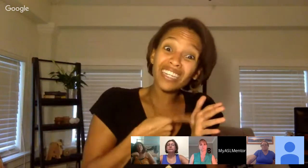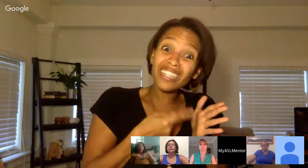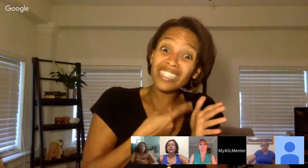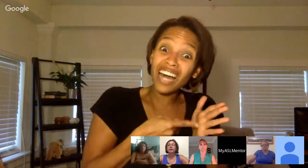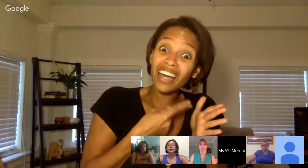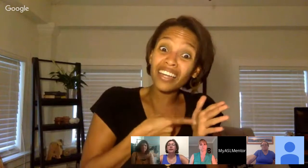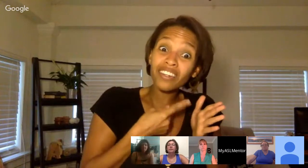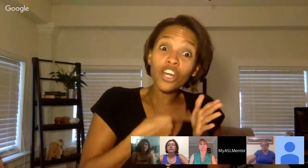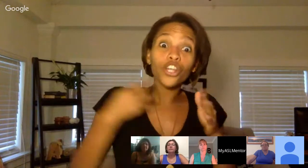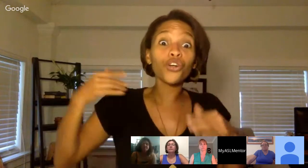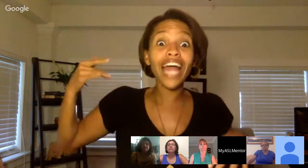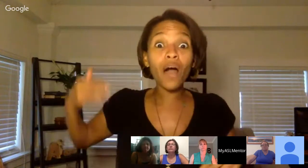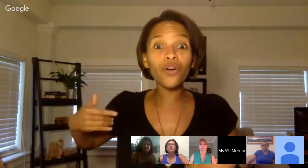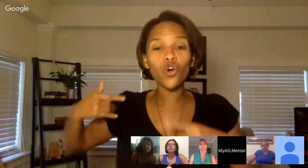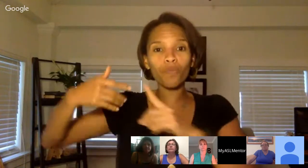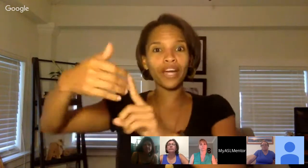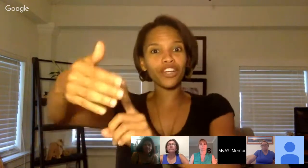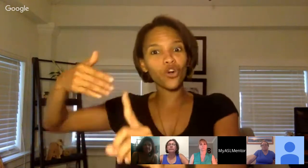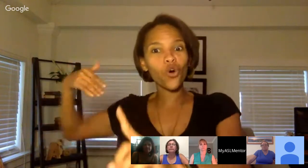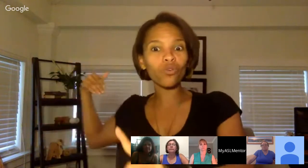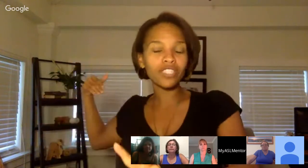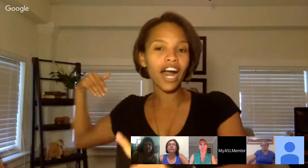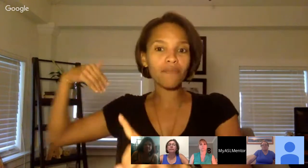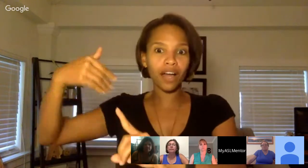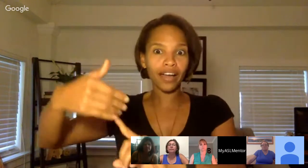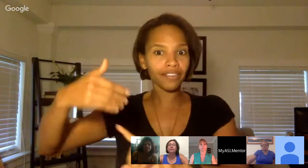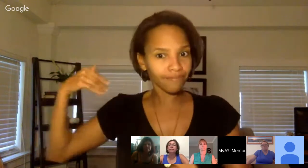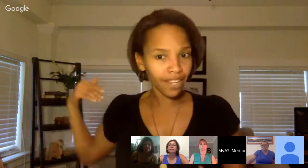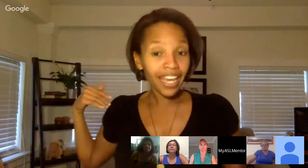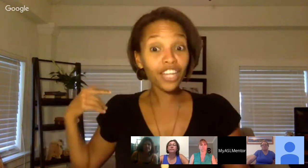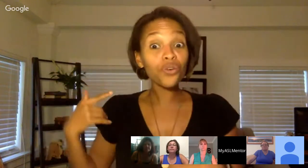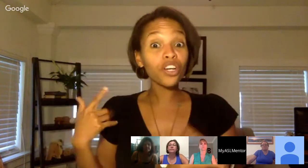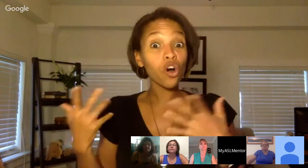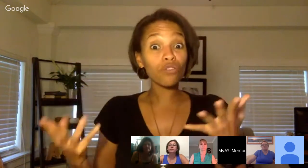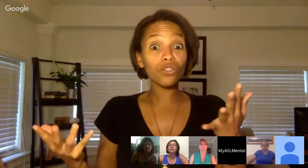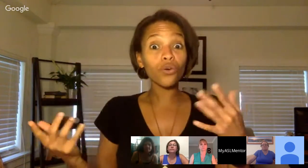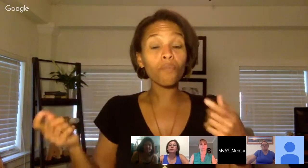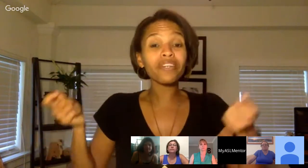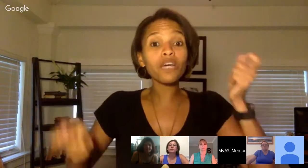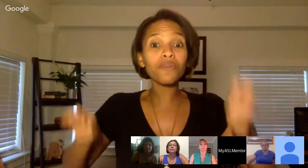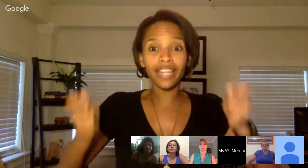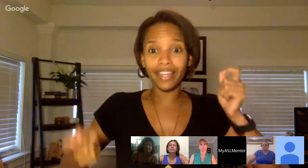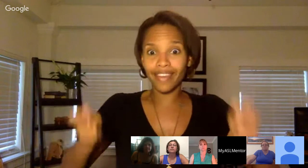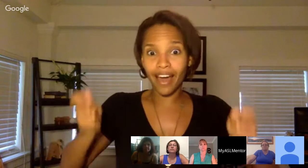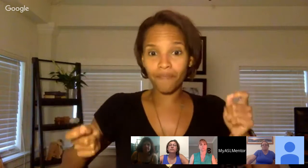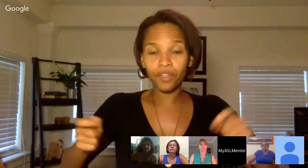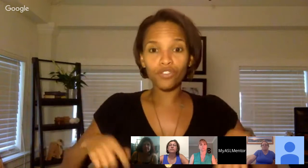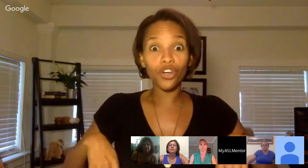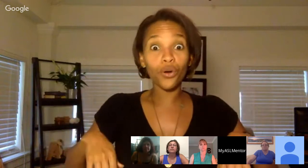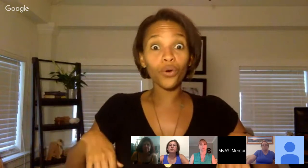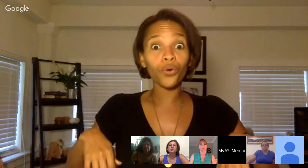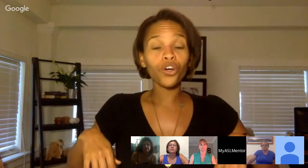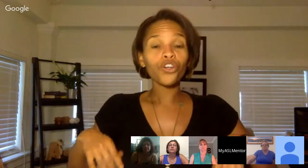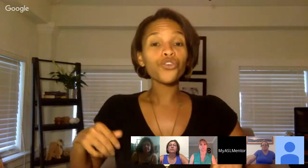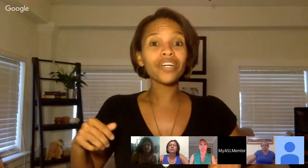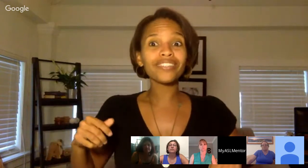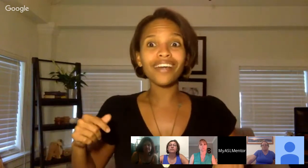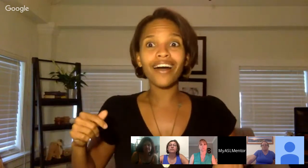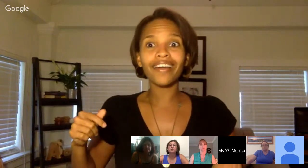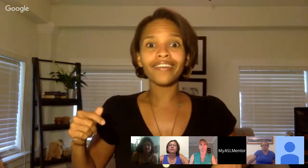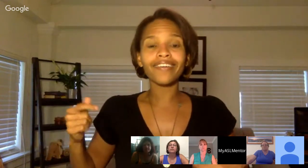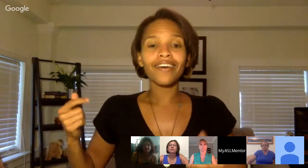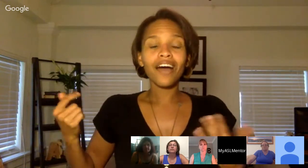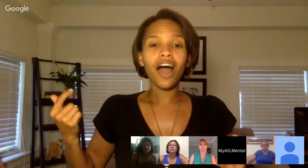than just signing the sign, you're now incorporating your whole timeline. And you can also manipulate that. So you